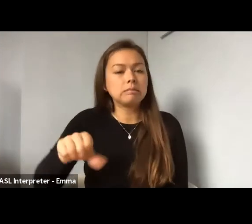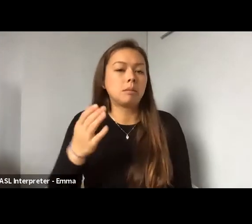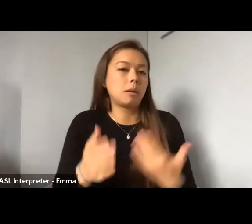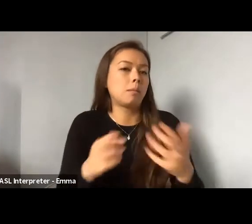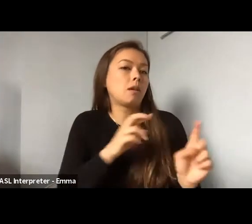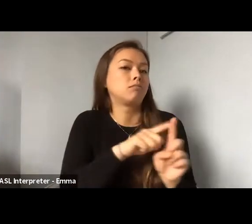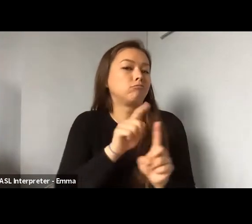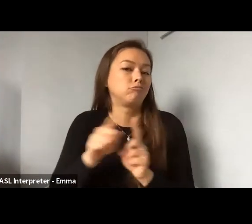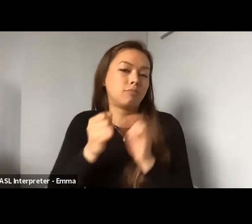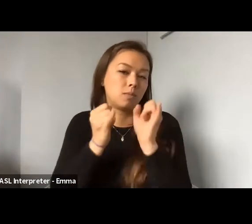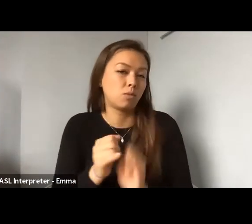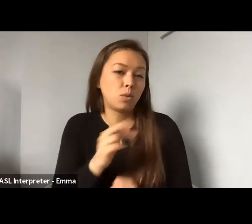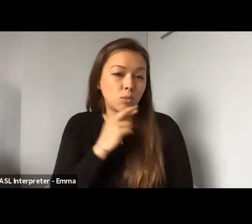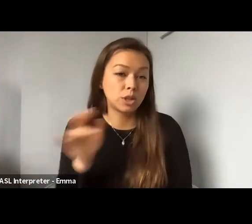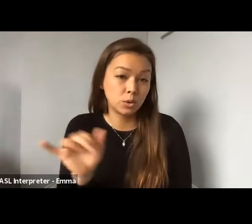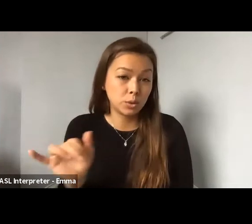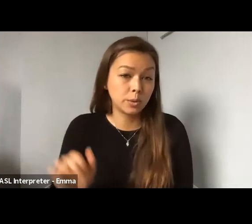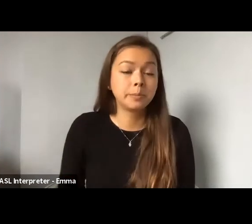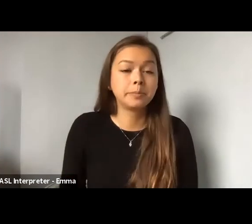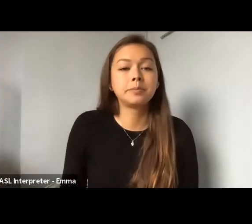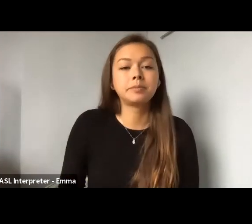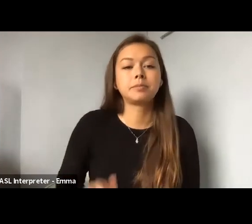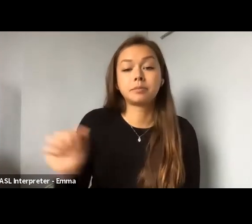another individual risk factor includes the